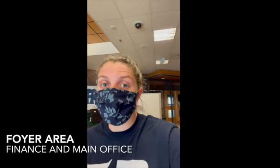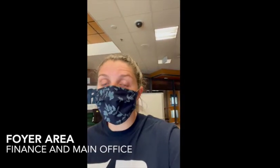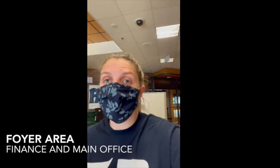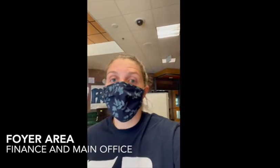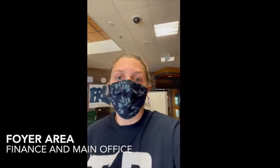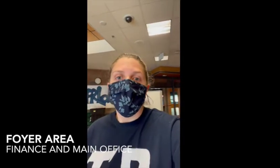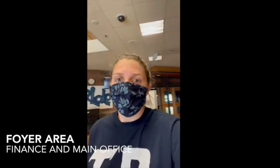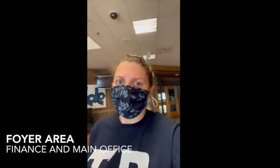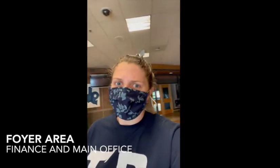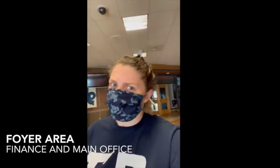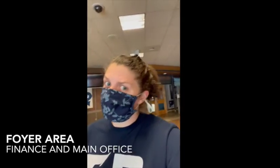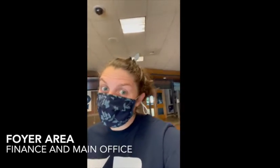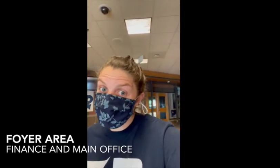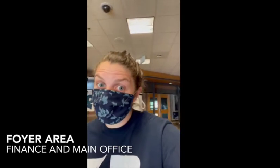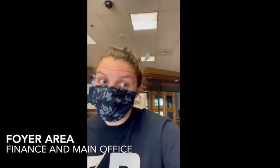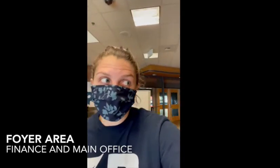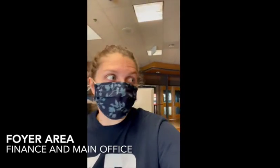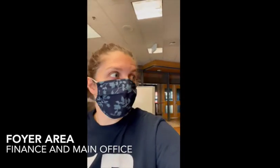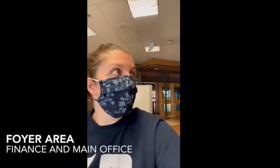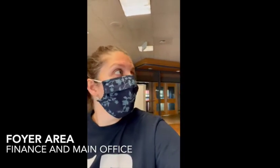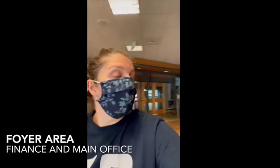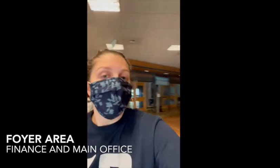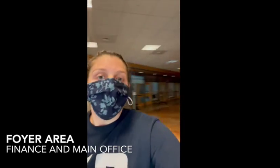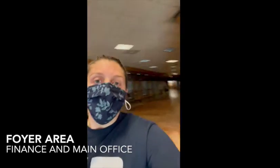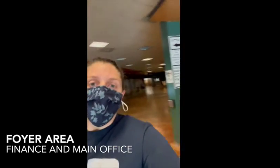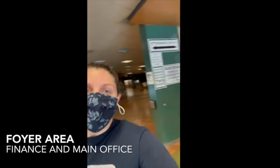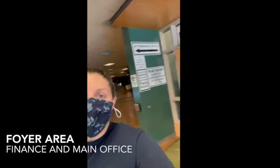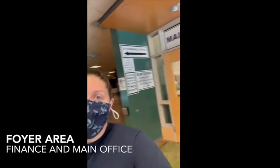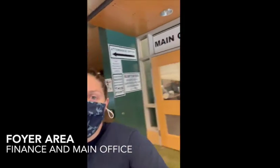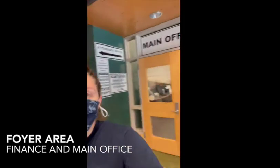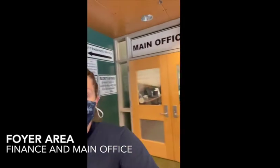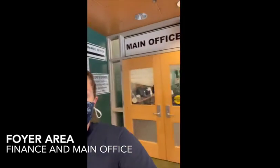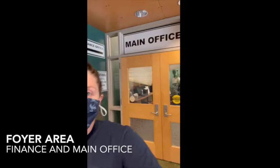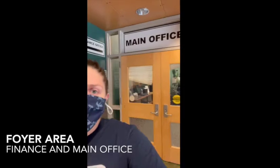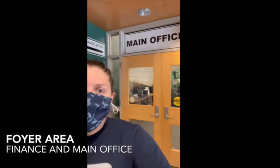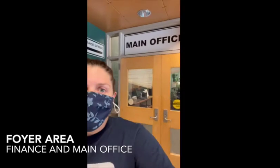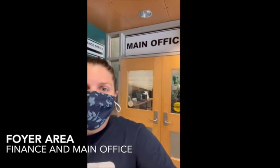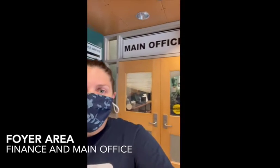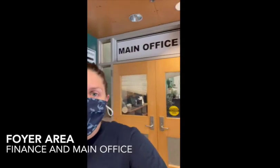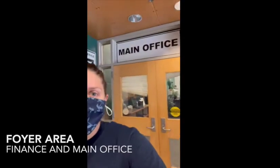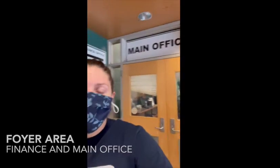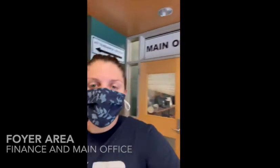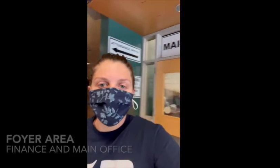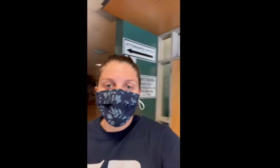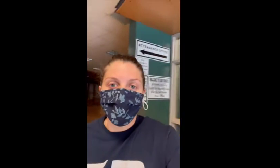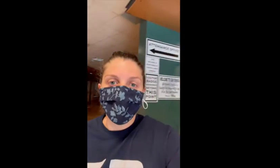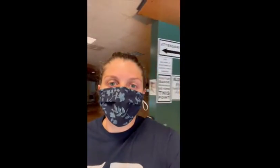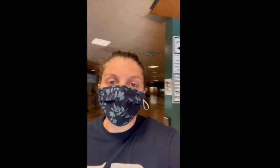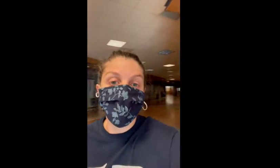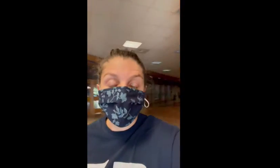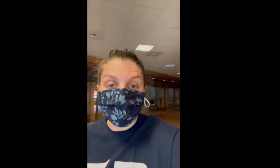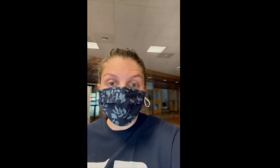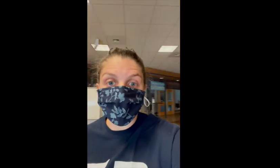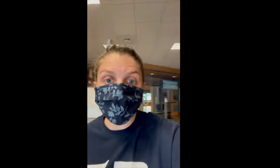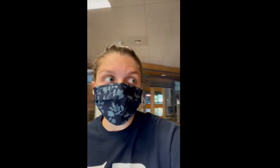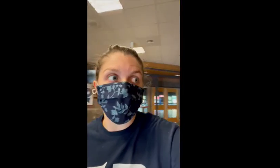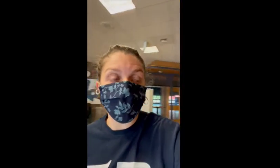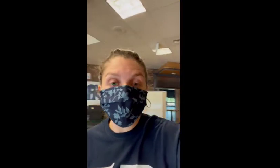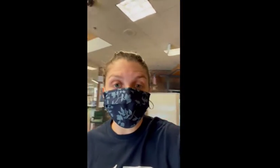dance or graduation. In our main office, this is where our principals, our office